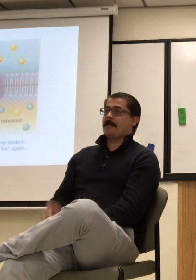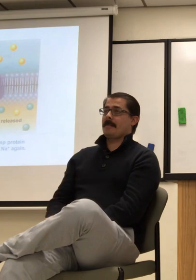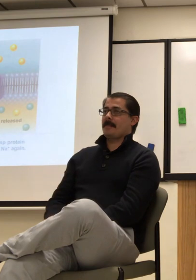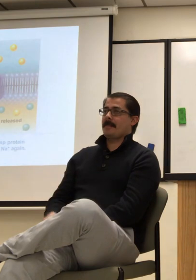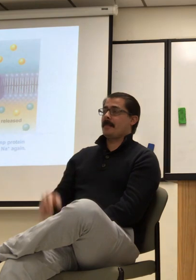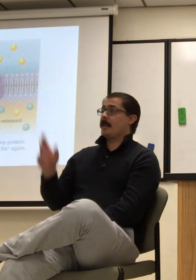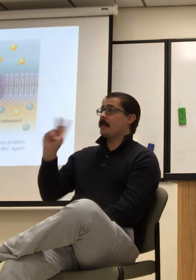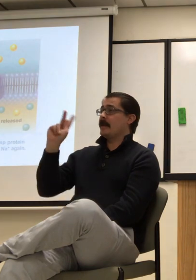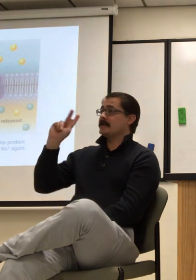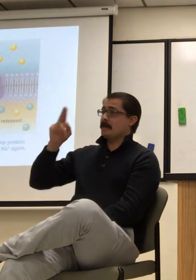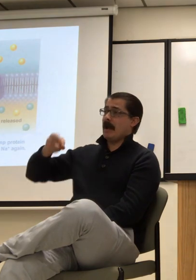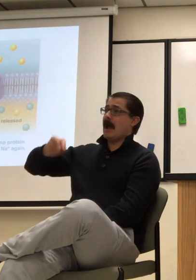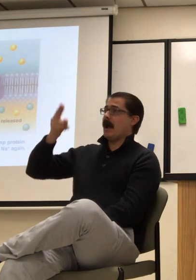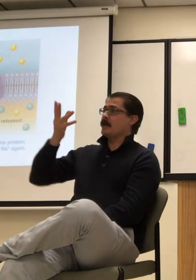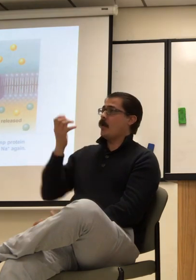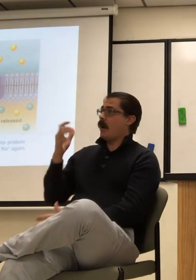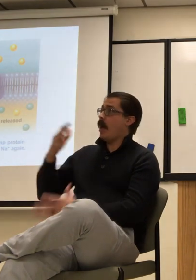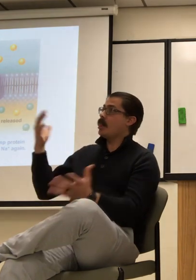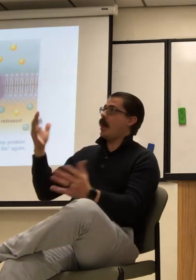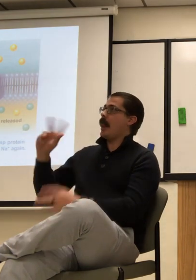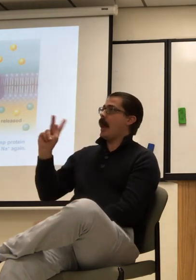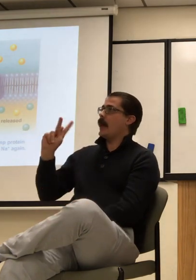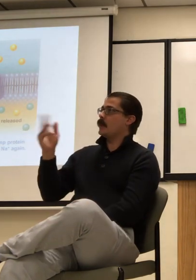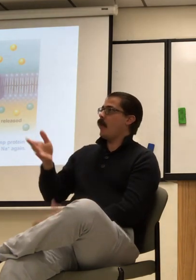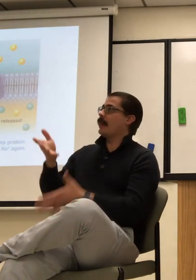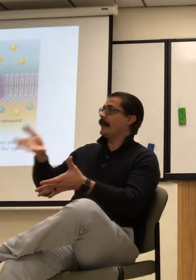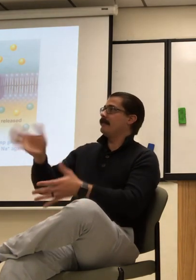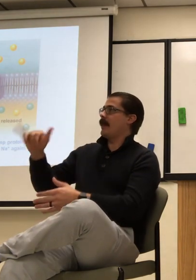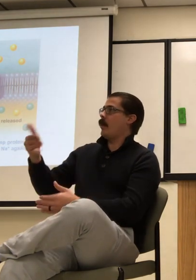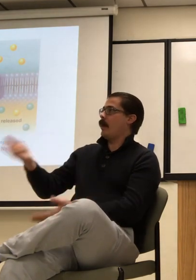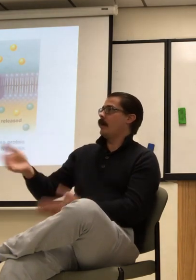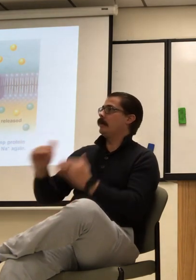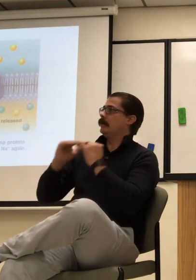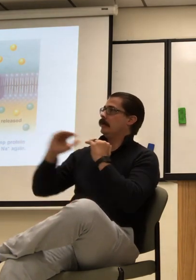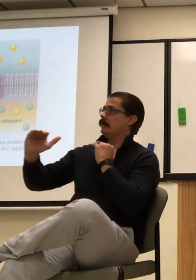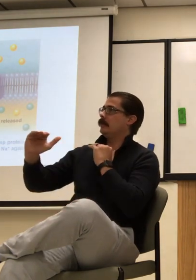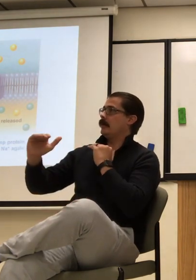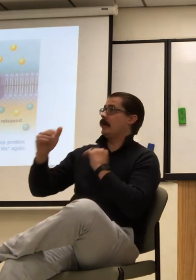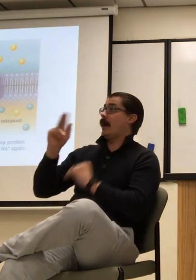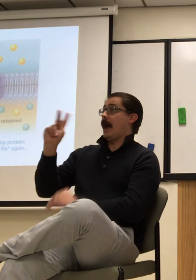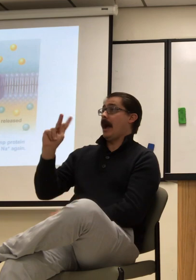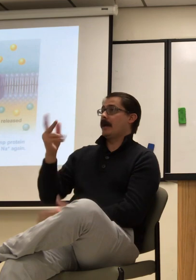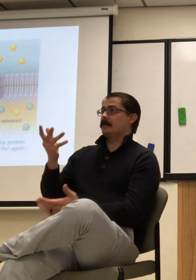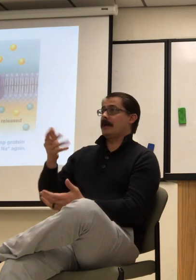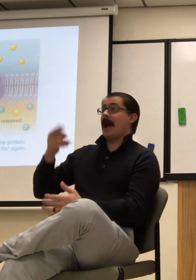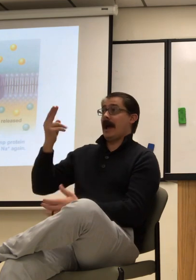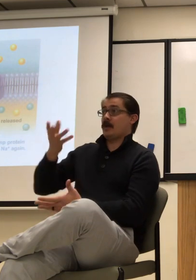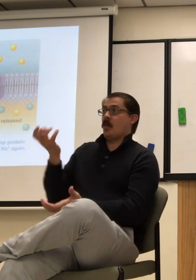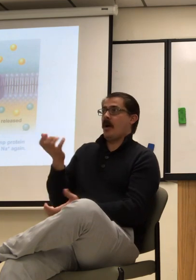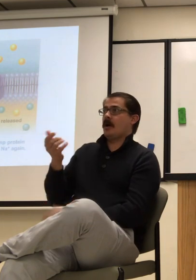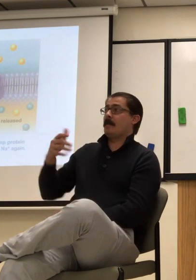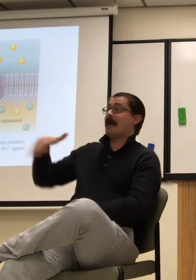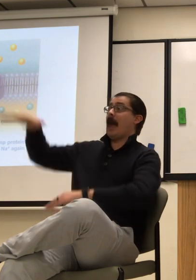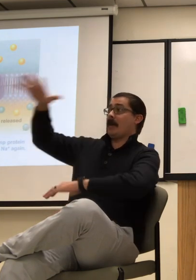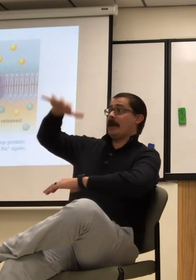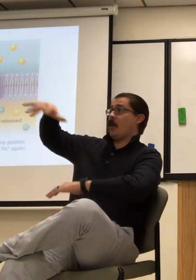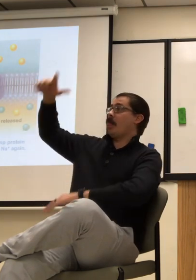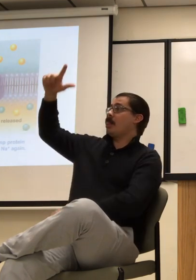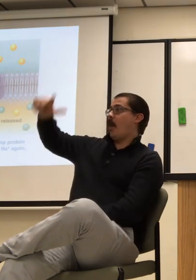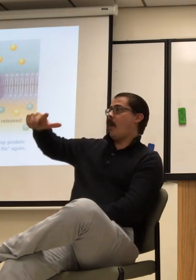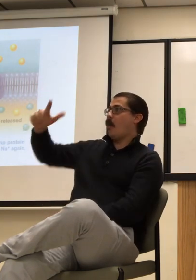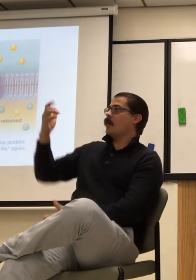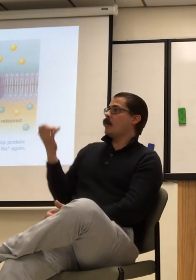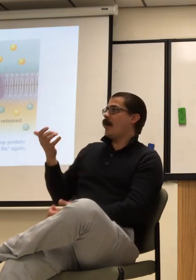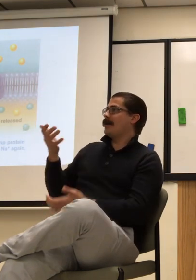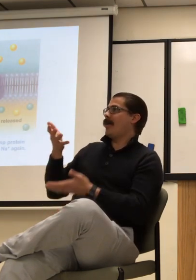it's high, and we want to keep it that way, and out here it's low, and we want to keep it that way.